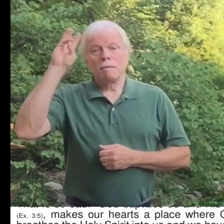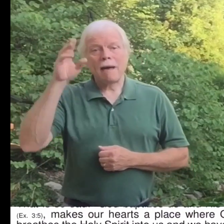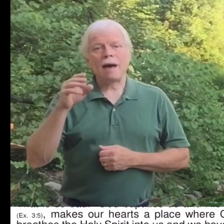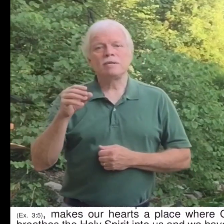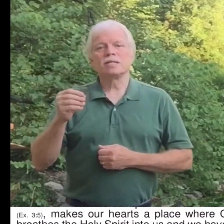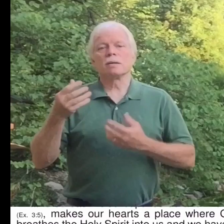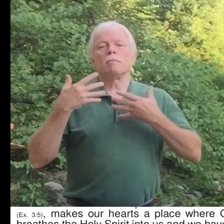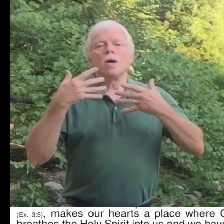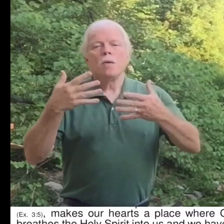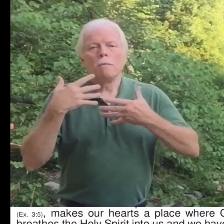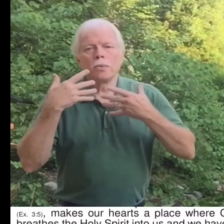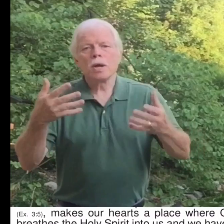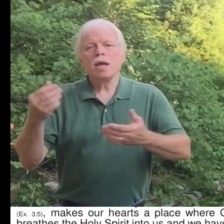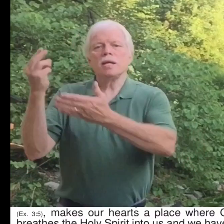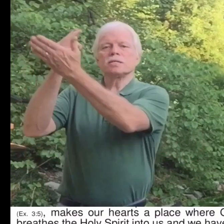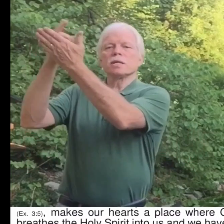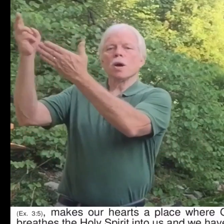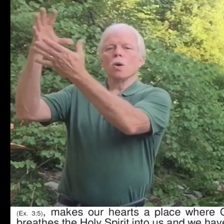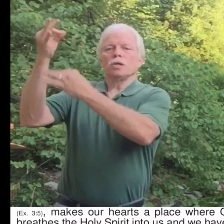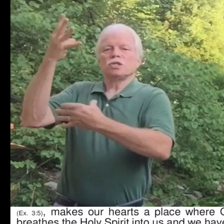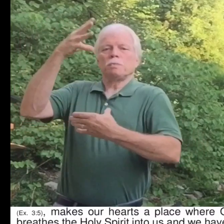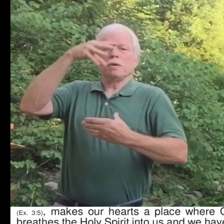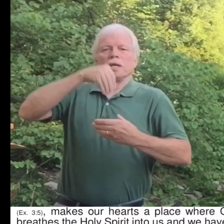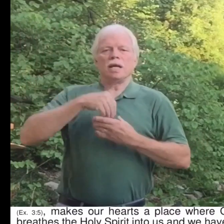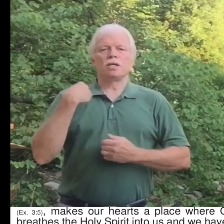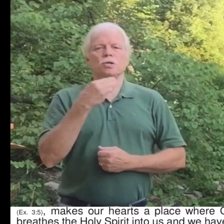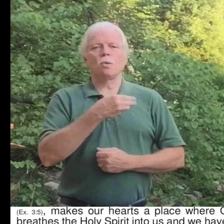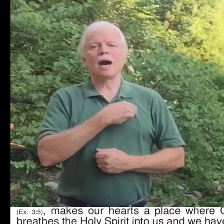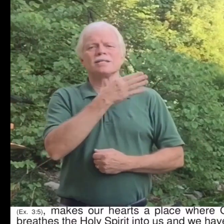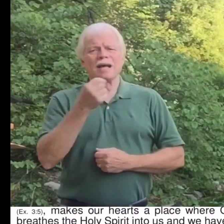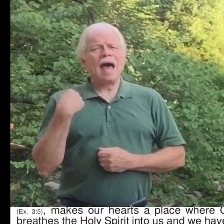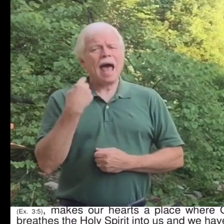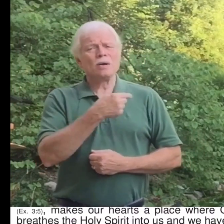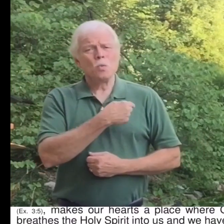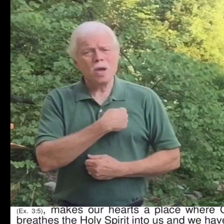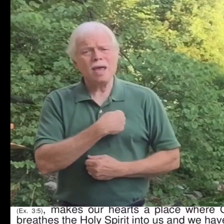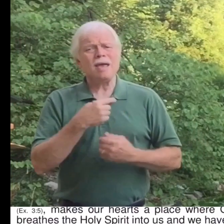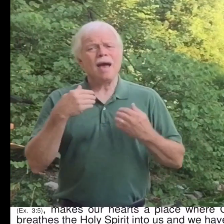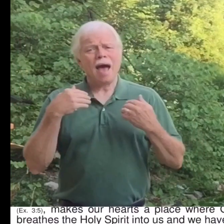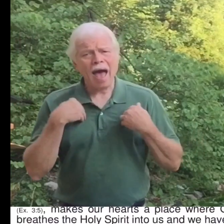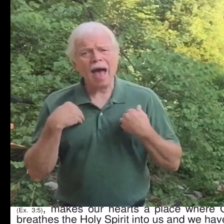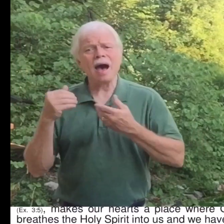His baptism breathes the Holy Spirit into us, and we have